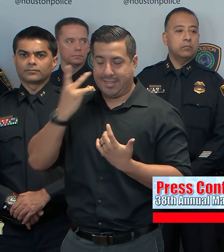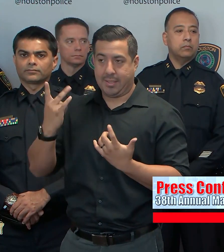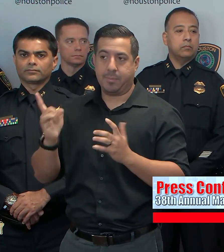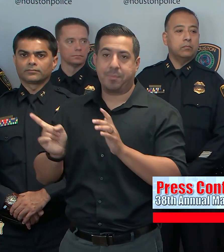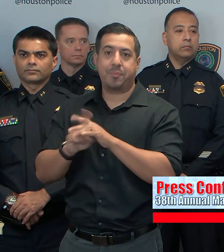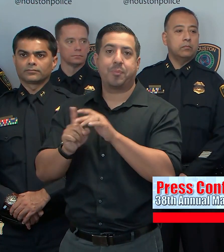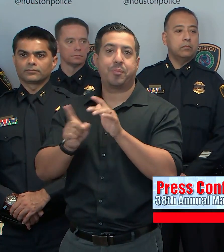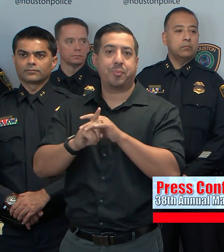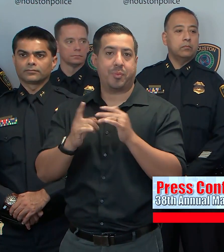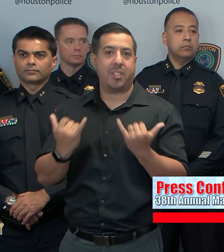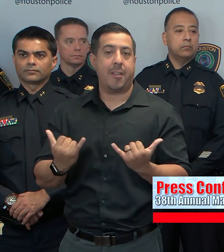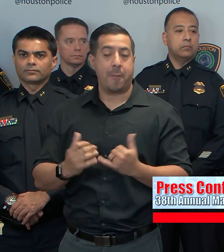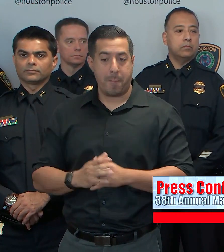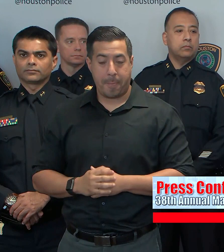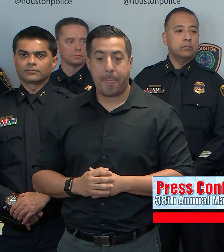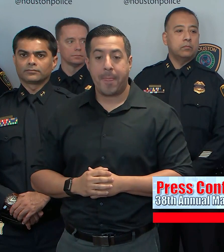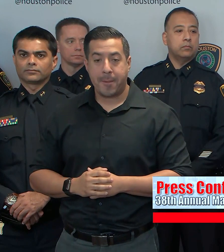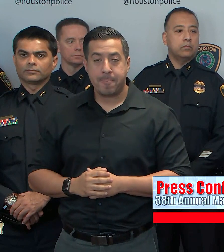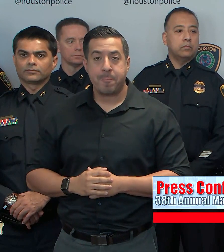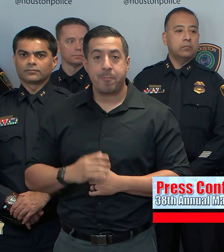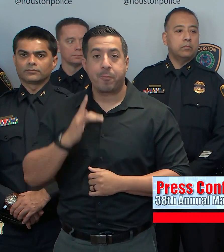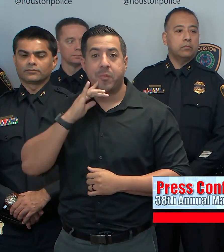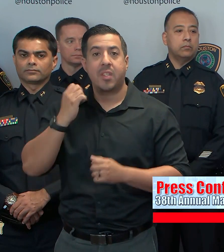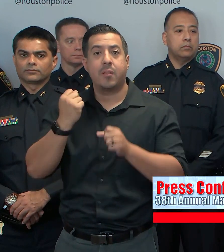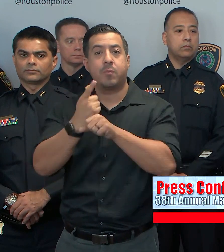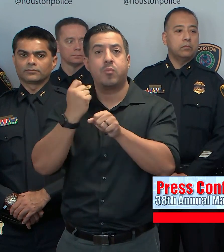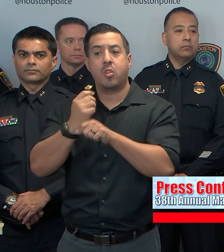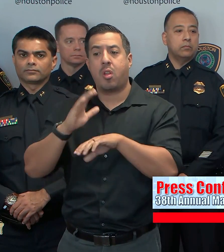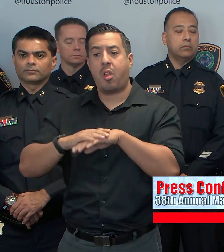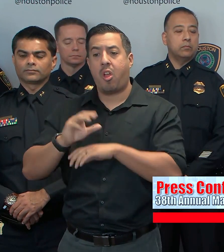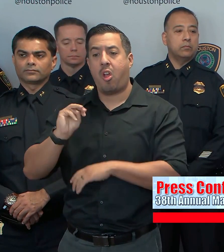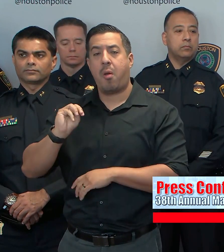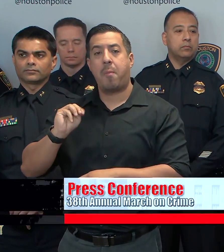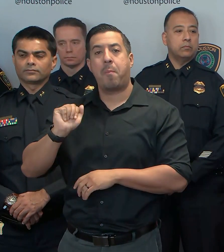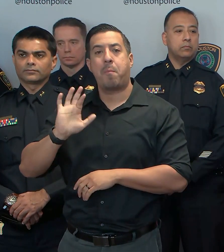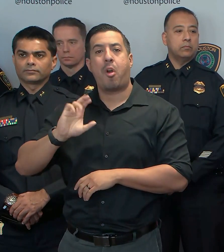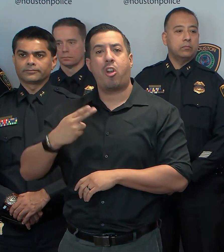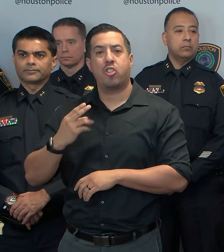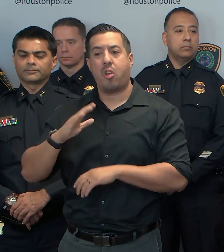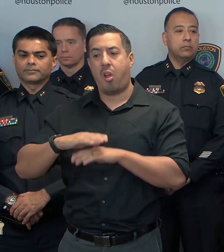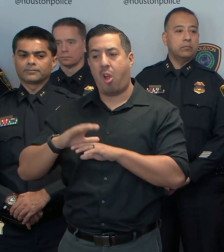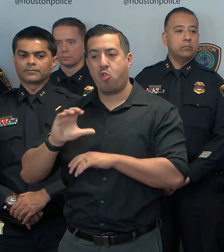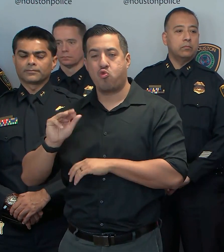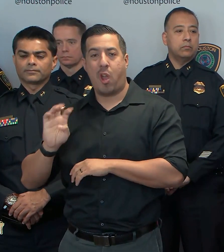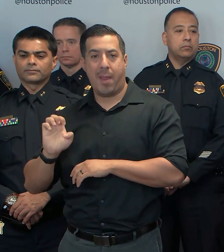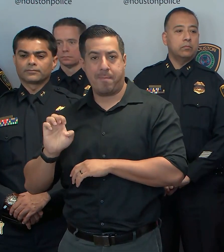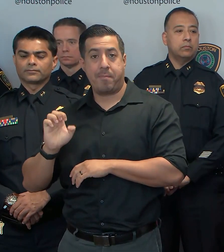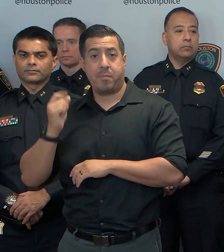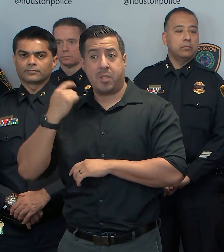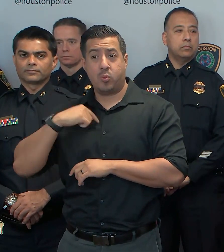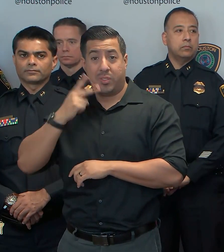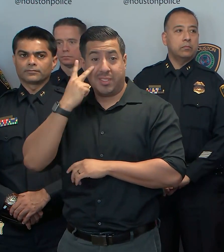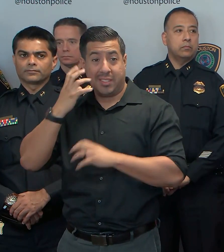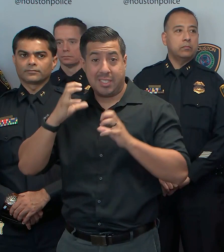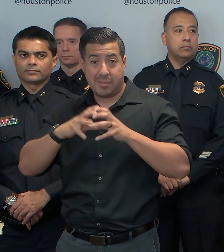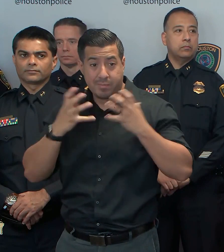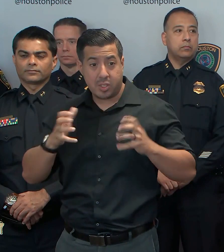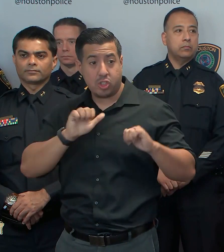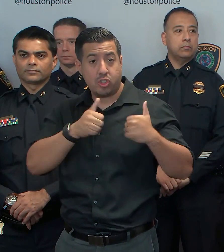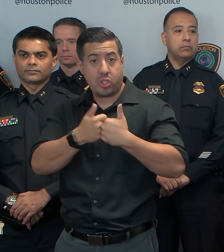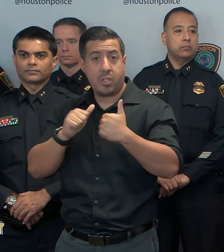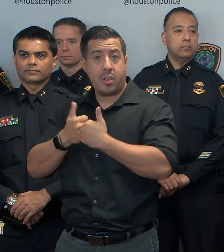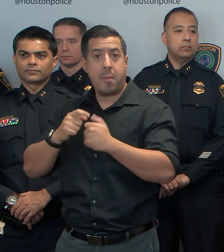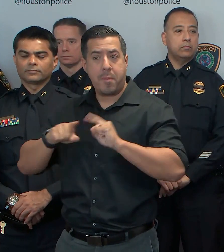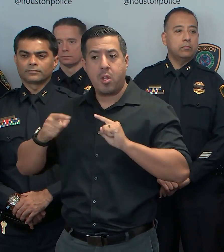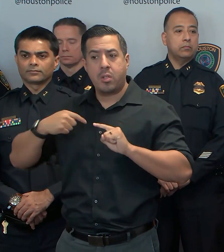day. And this year, as we commemorate the annual March on Crime, we're also facing challenges, but this is also a